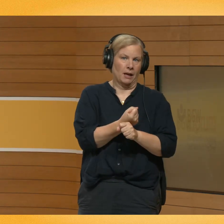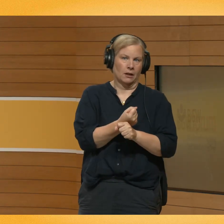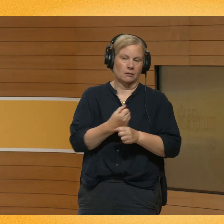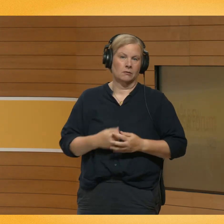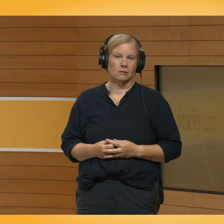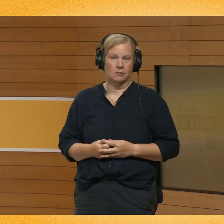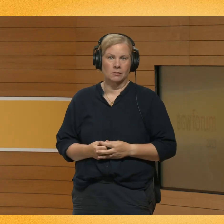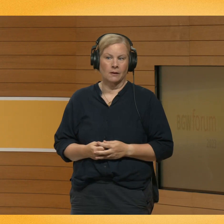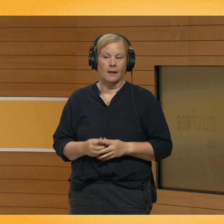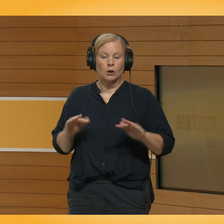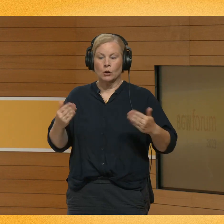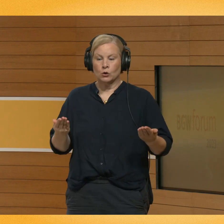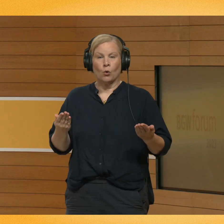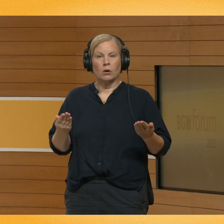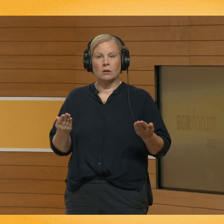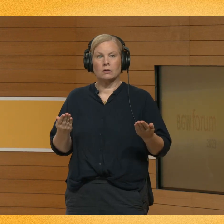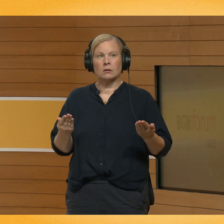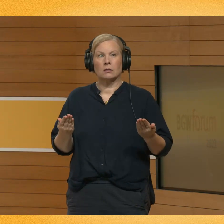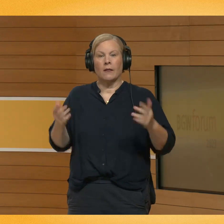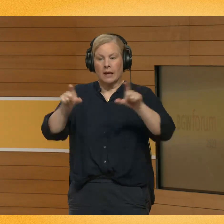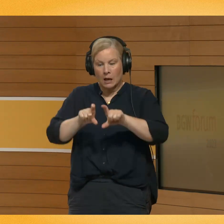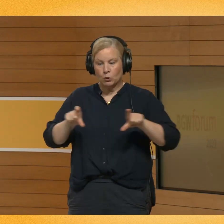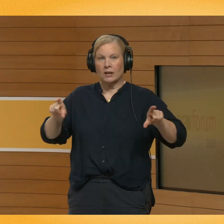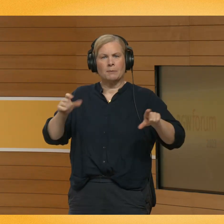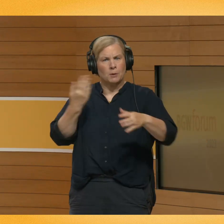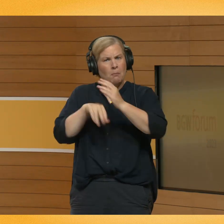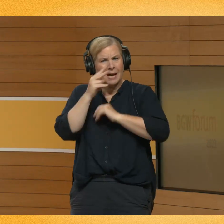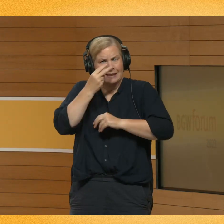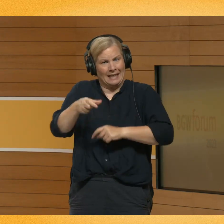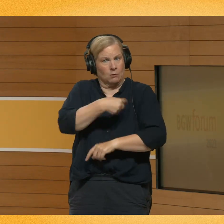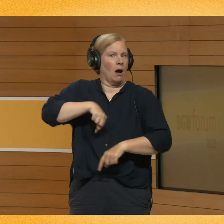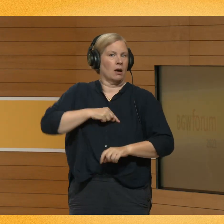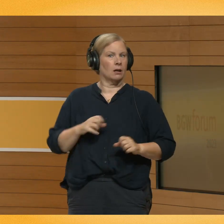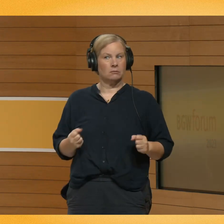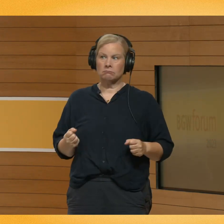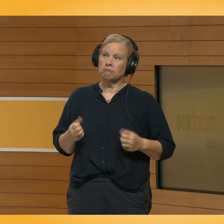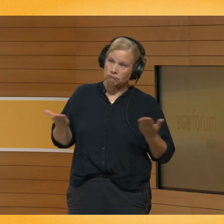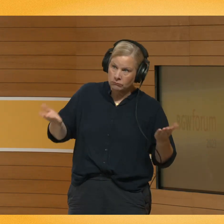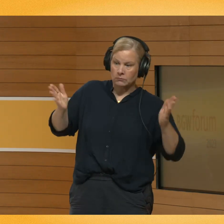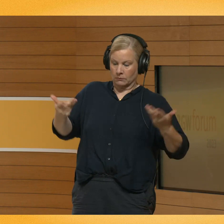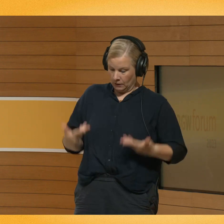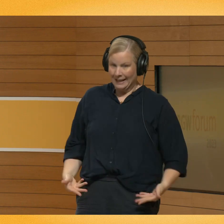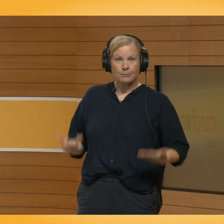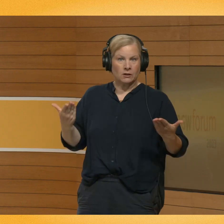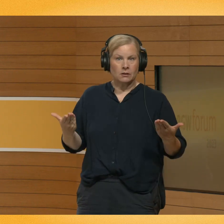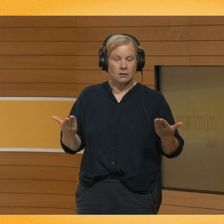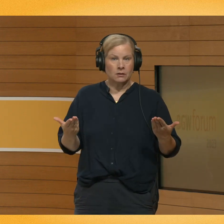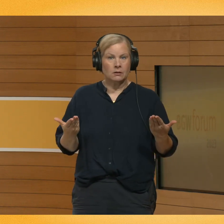just provides the structure for staff to have a voice, and to have that forum with